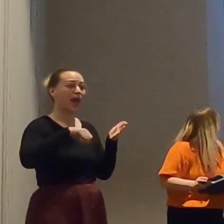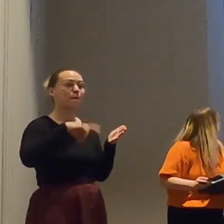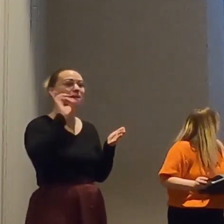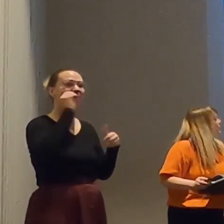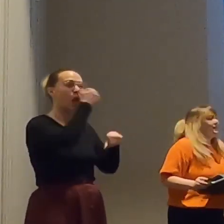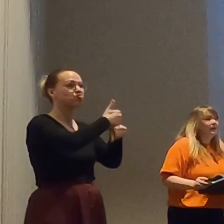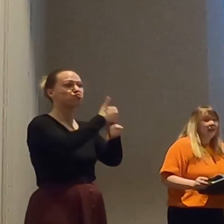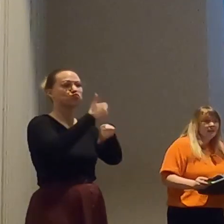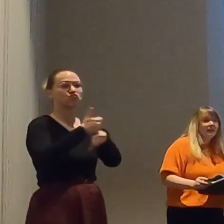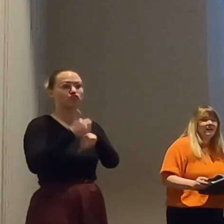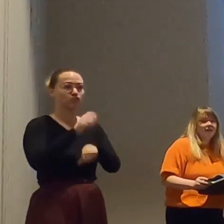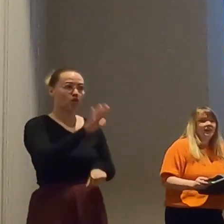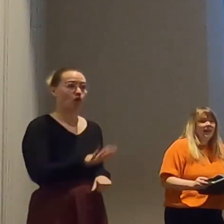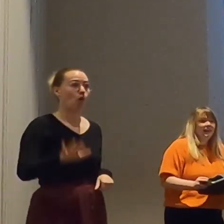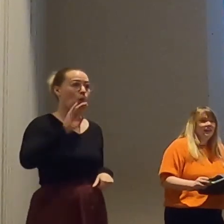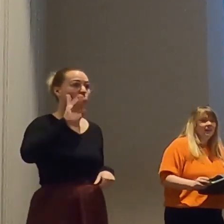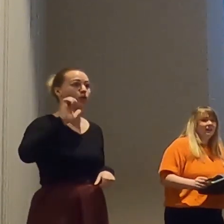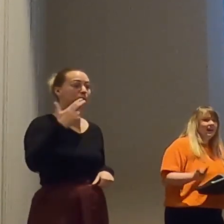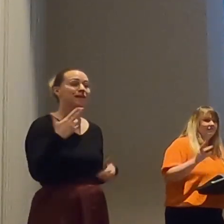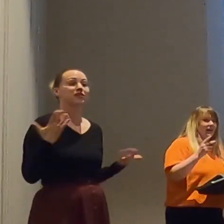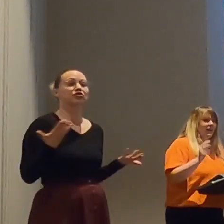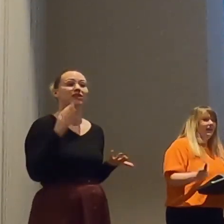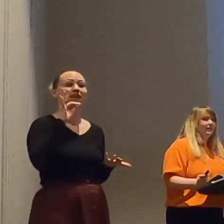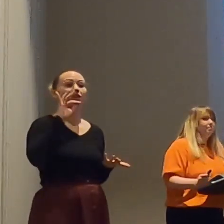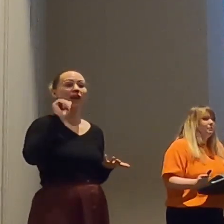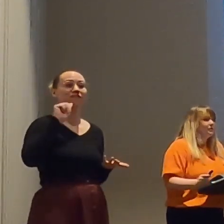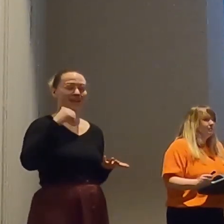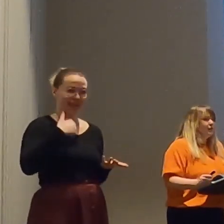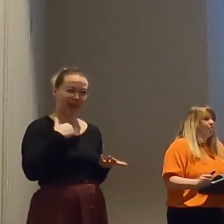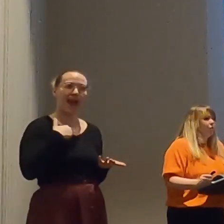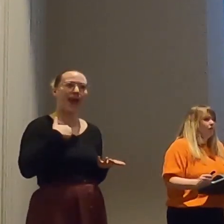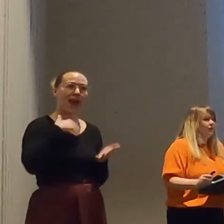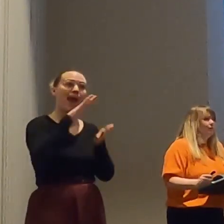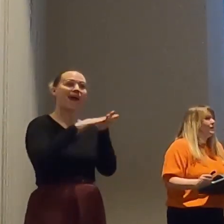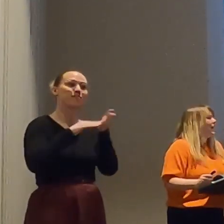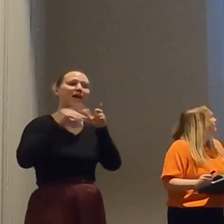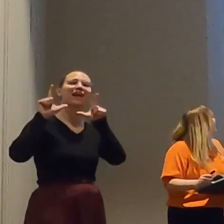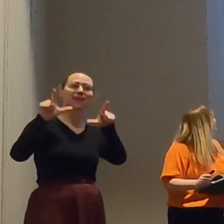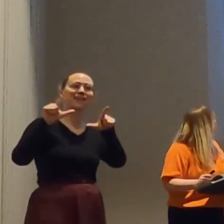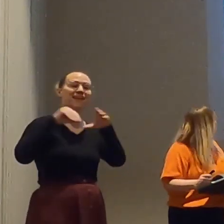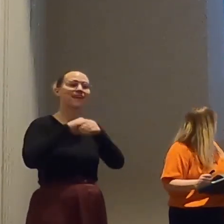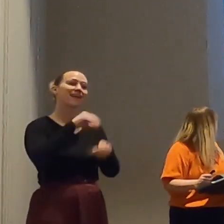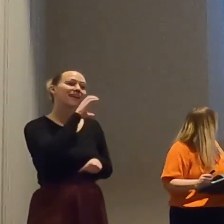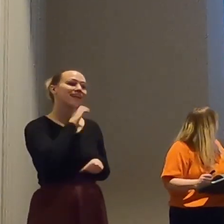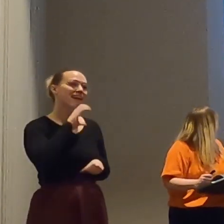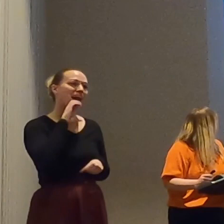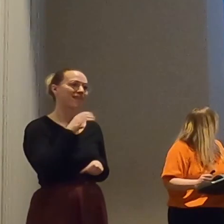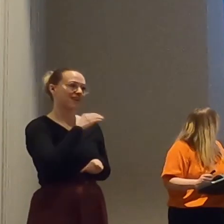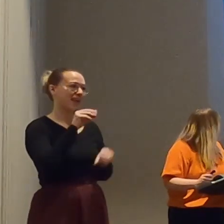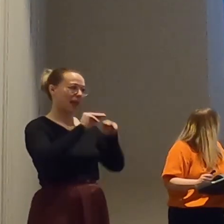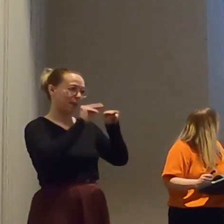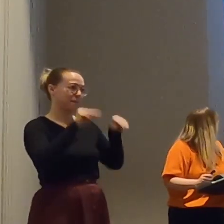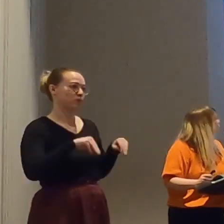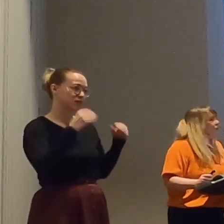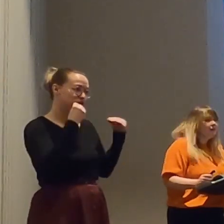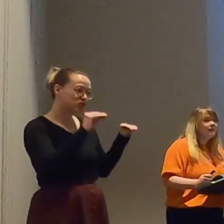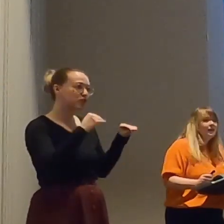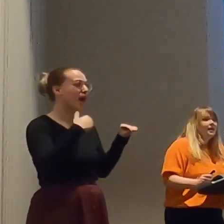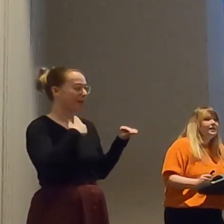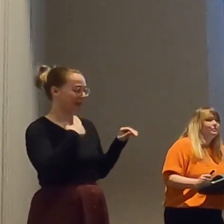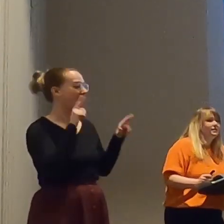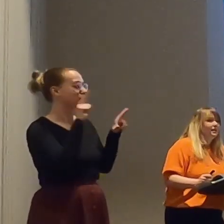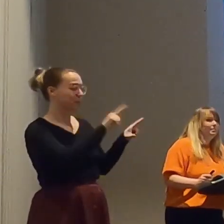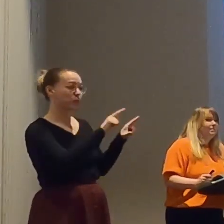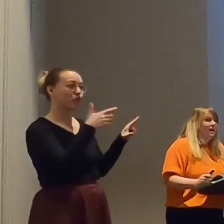For example, here at the FIA, in our cafe and museum shop corridor, we have this mural titled Earth, Moon, Fire, and